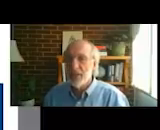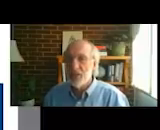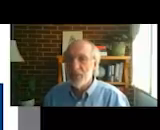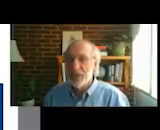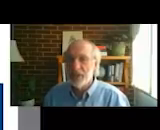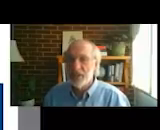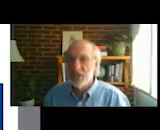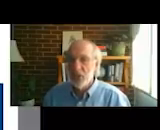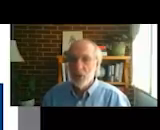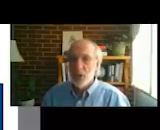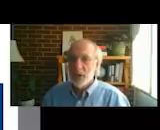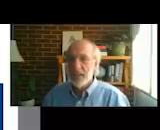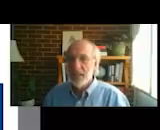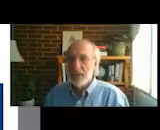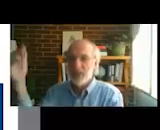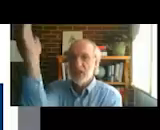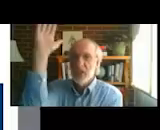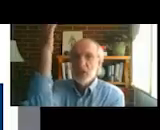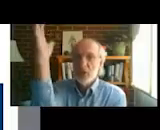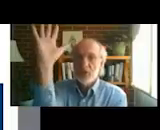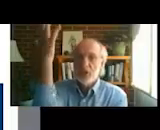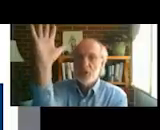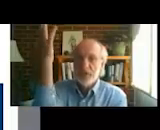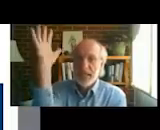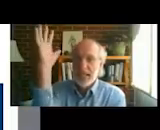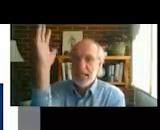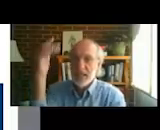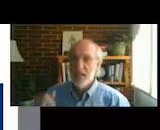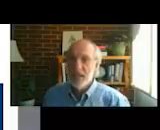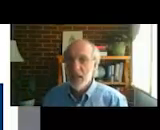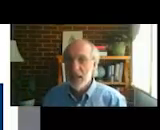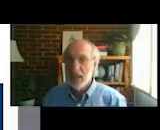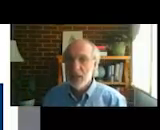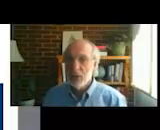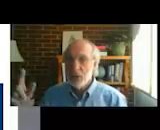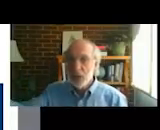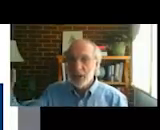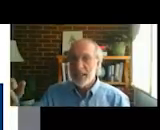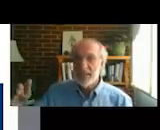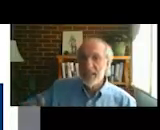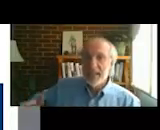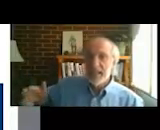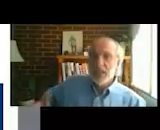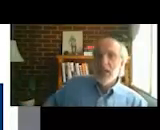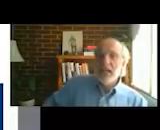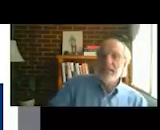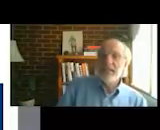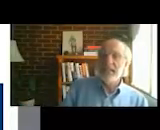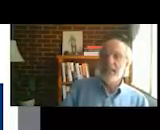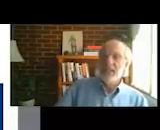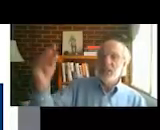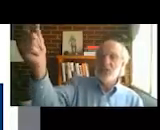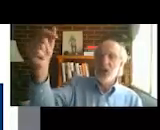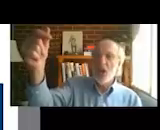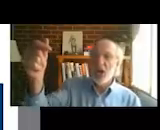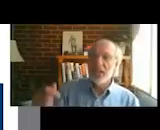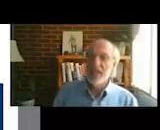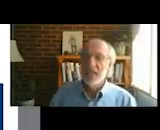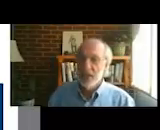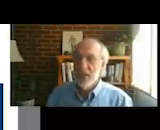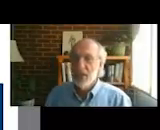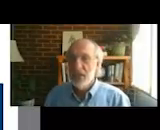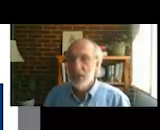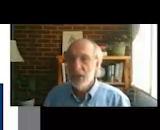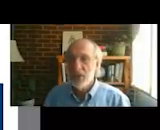the child experiences. Walking down and say, oh, there's a tree. Look, I see a